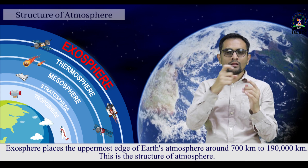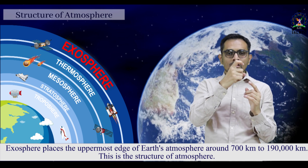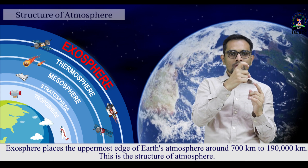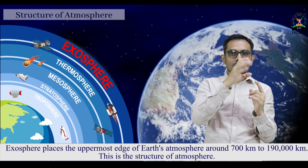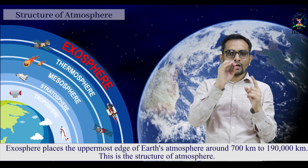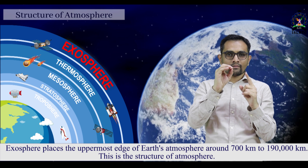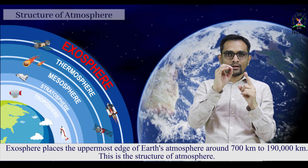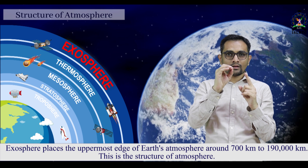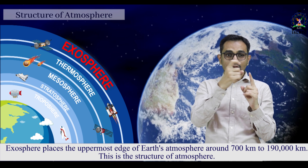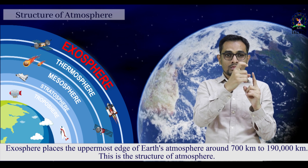to